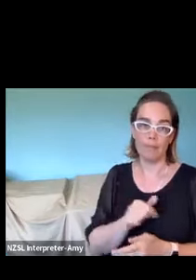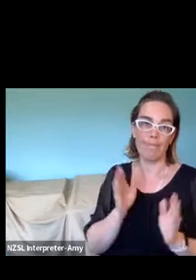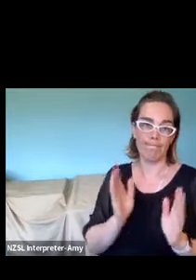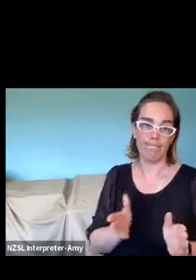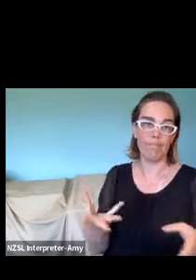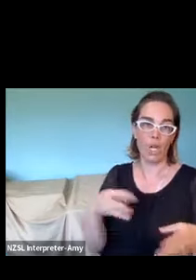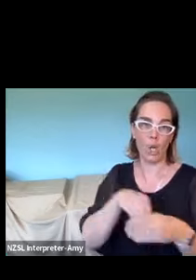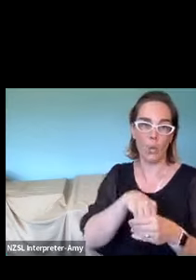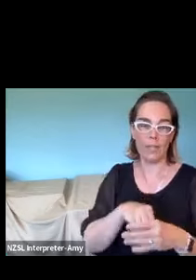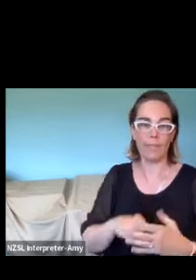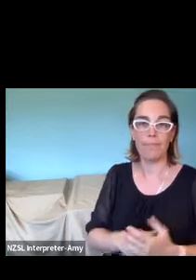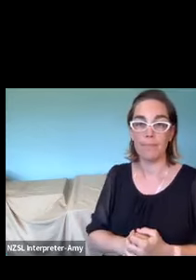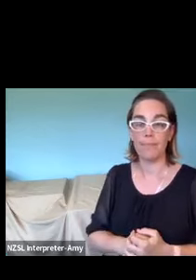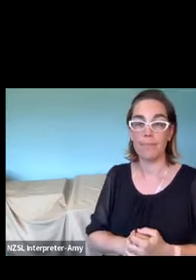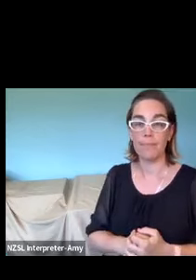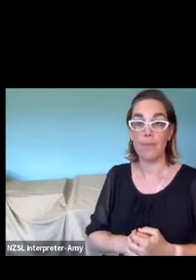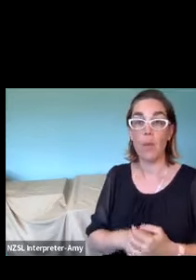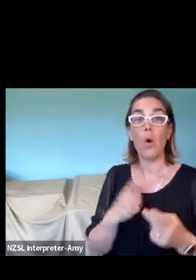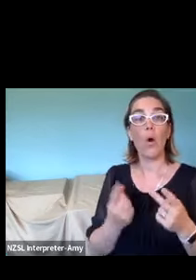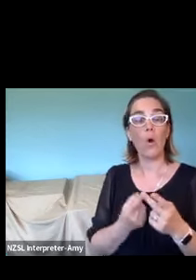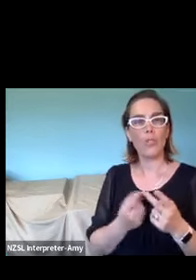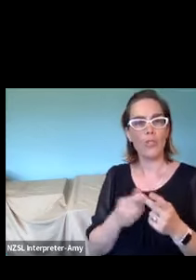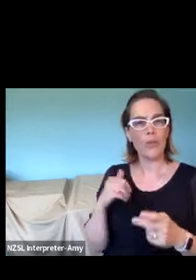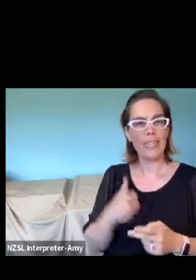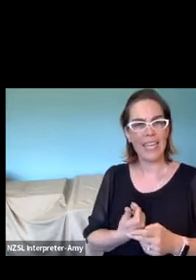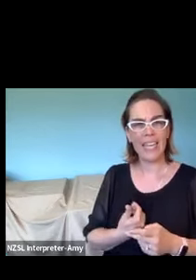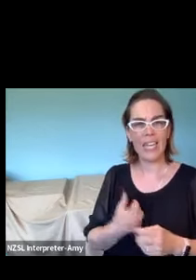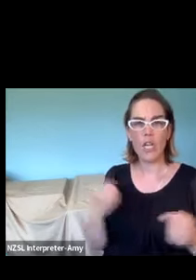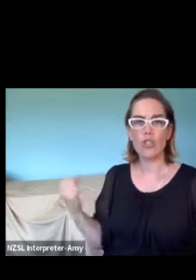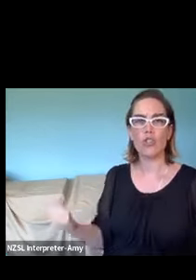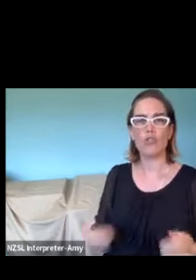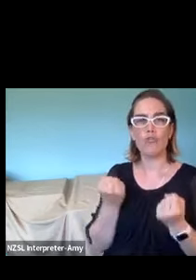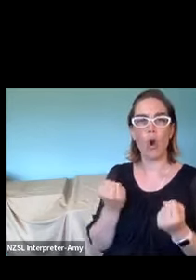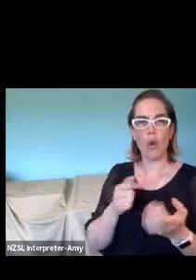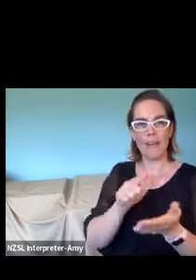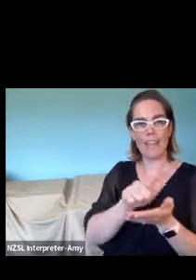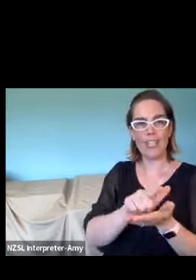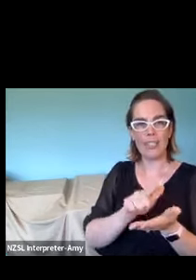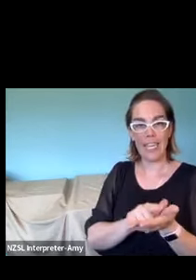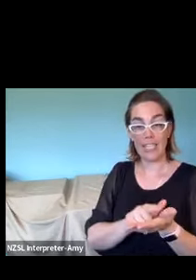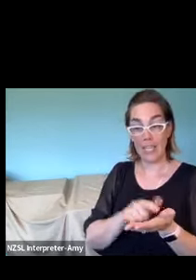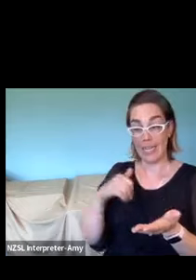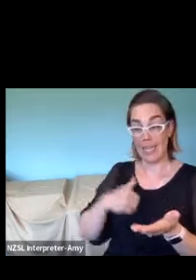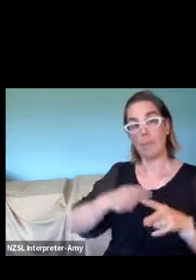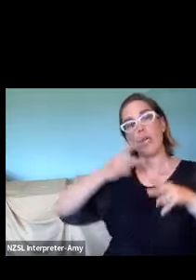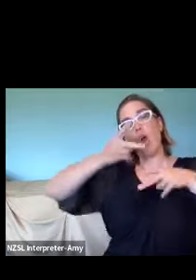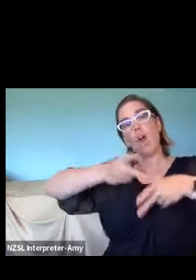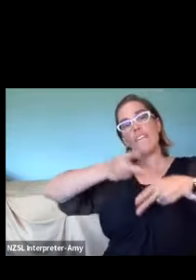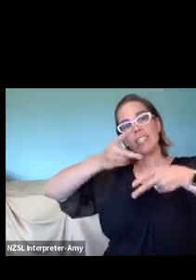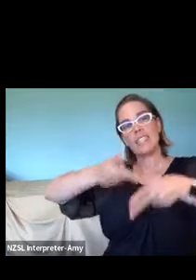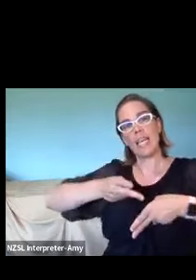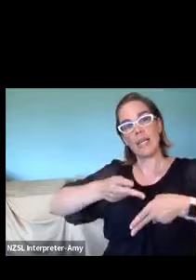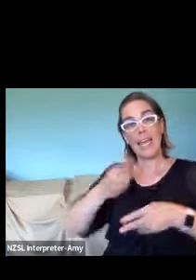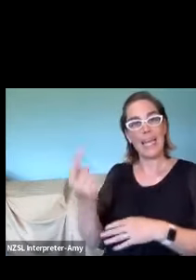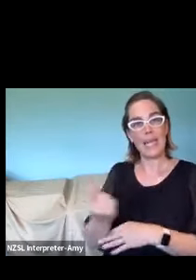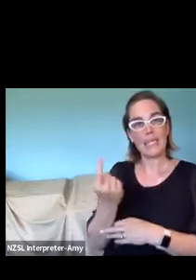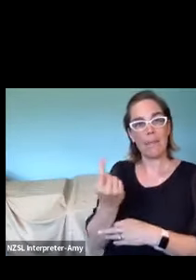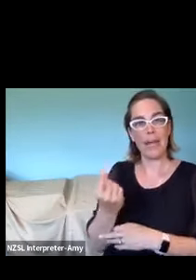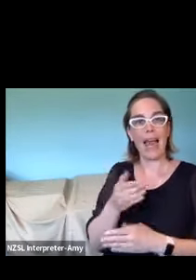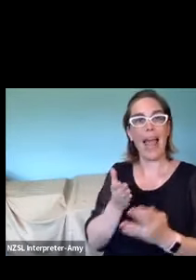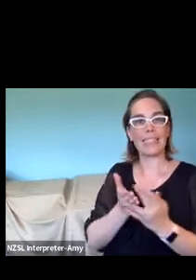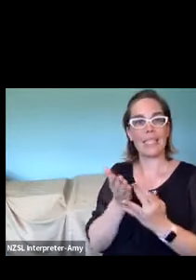There is a need also for strong legislation to be overseen by an independent accessibility commission.